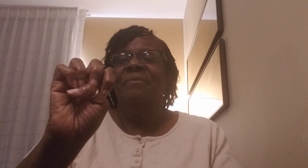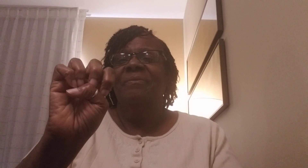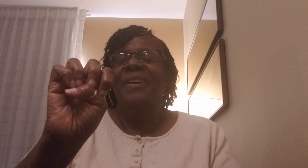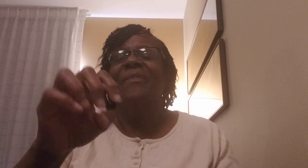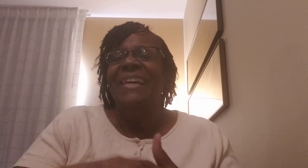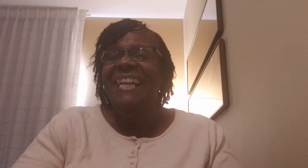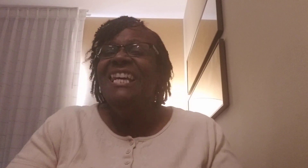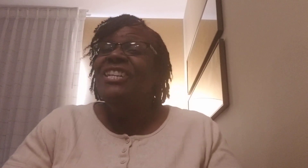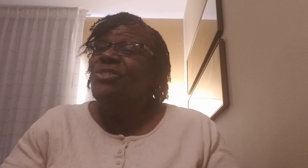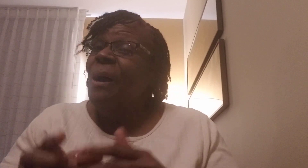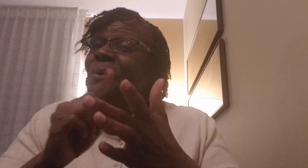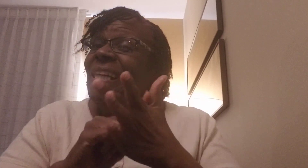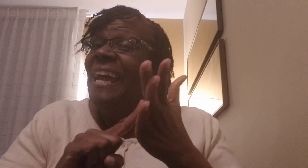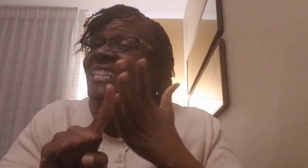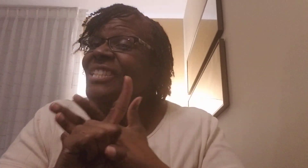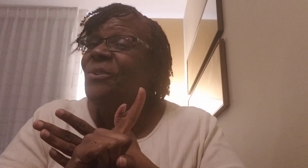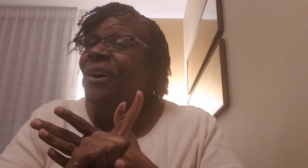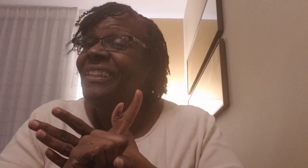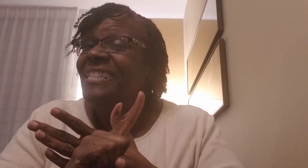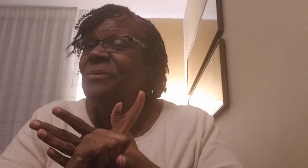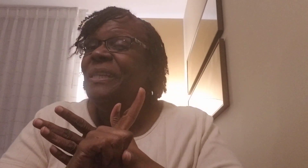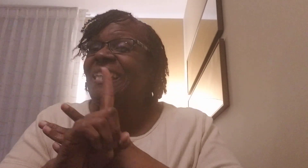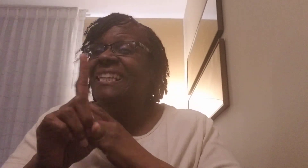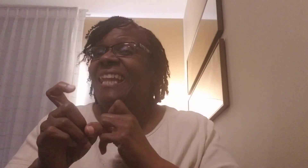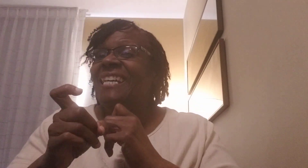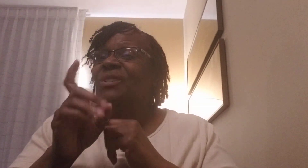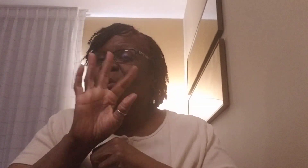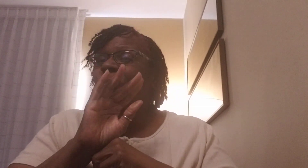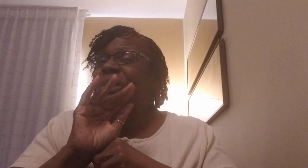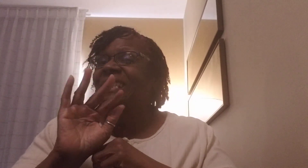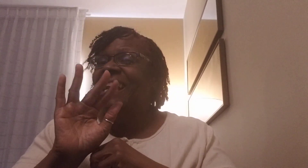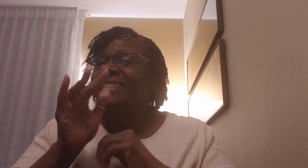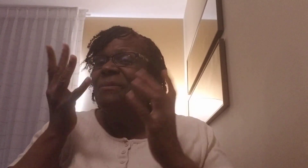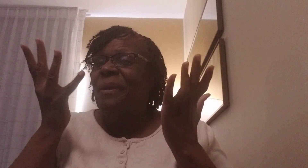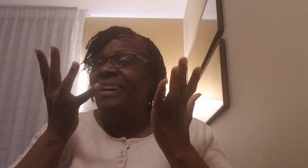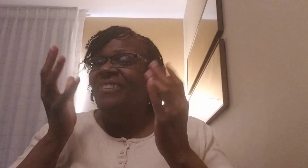All right, so I'm going to ask you all next week in class, what did I spell?